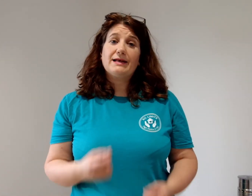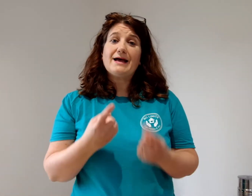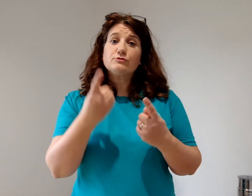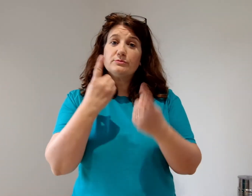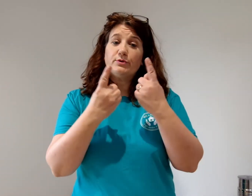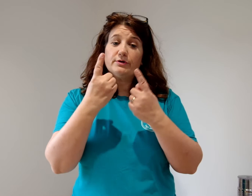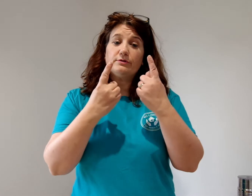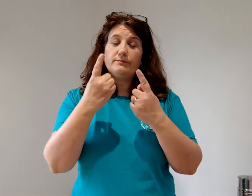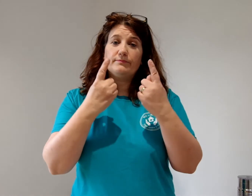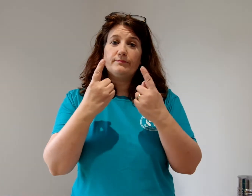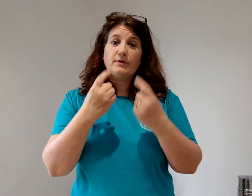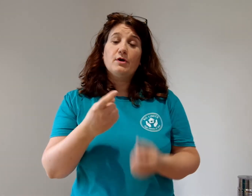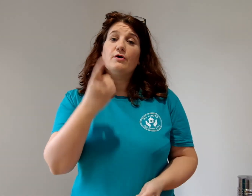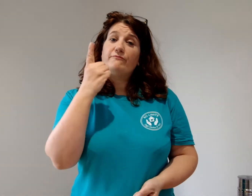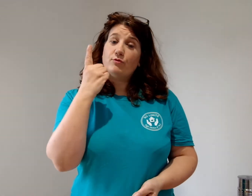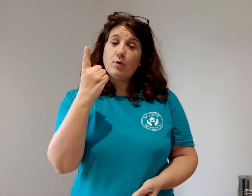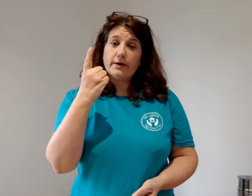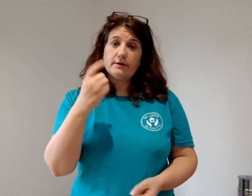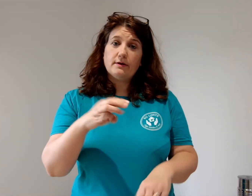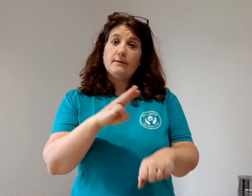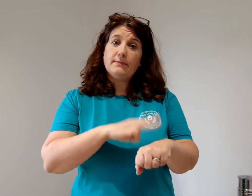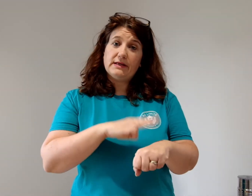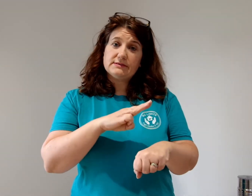Allow to boil for 1 minute.